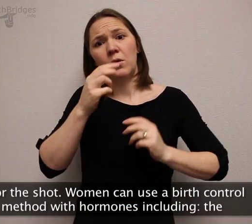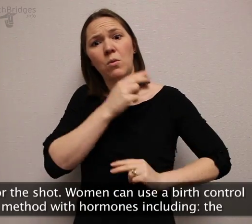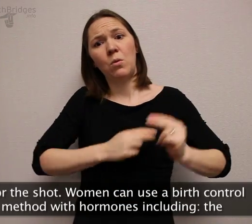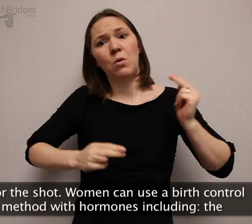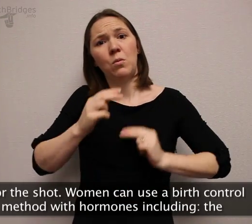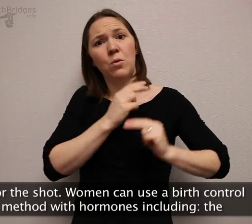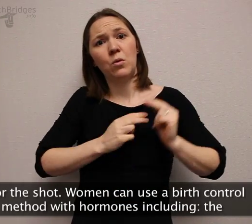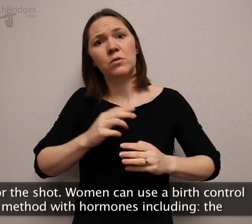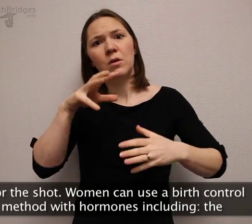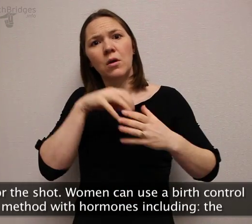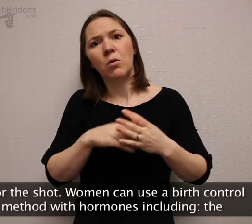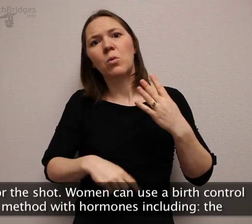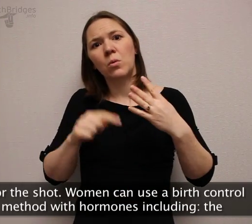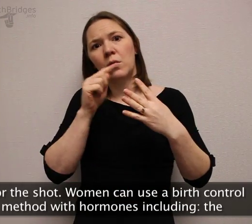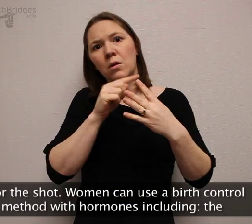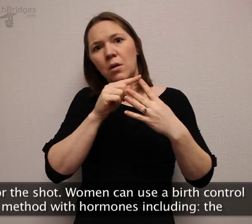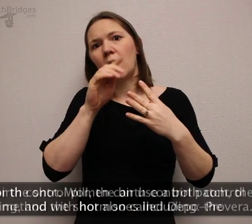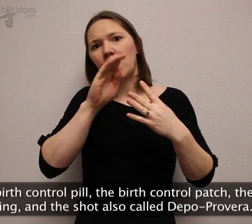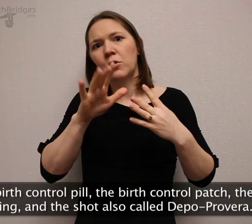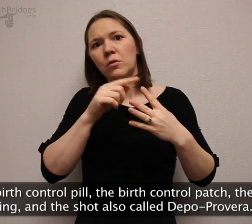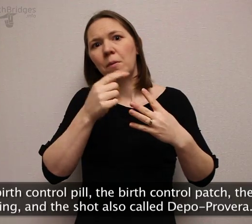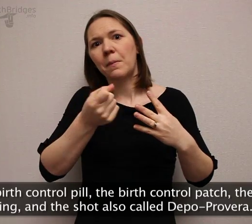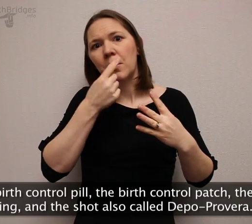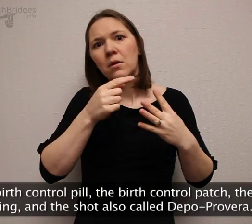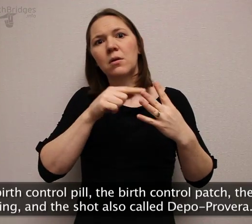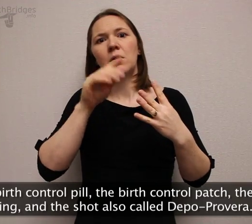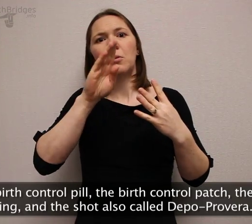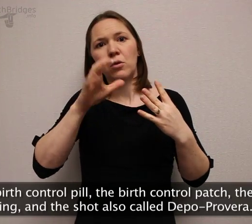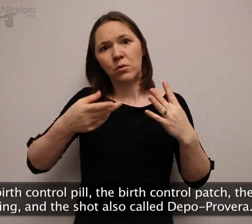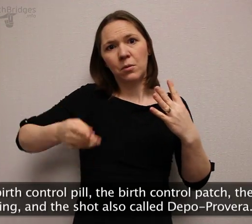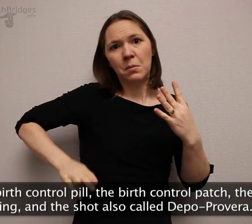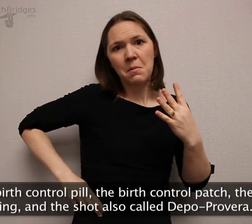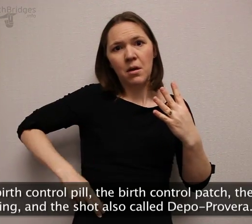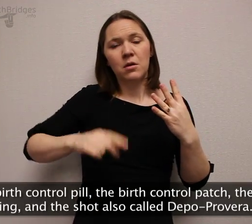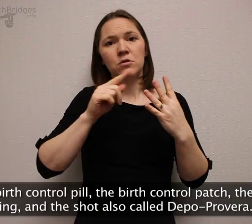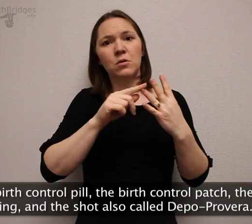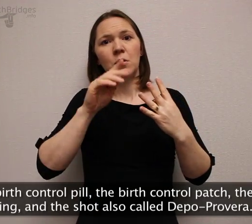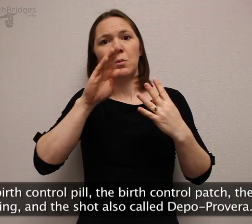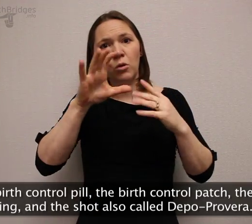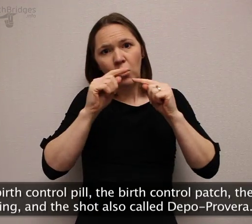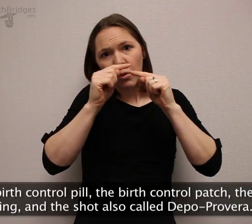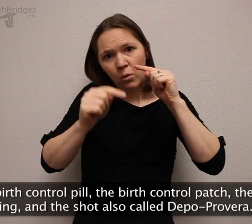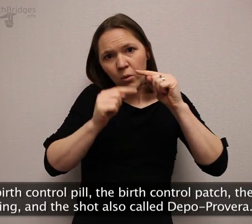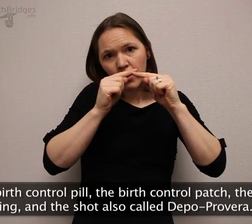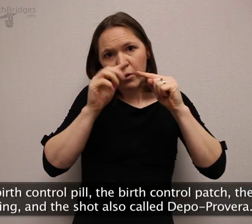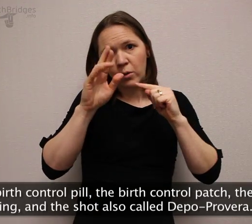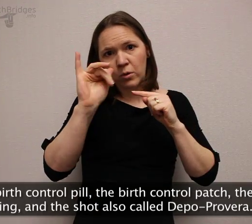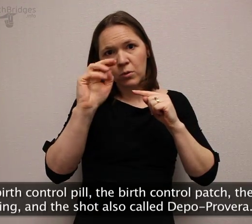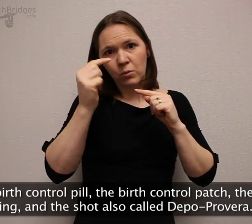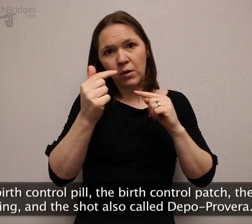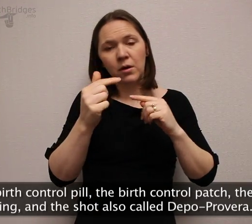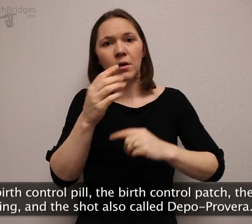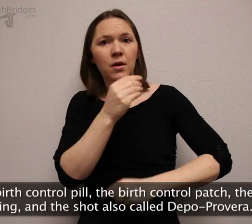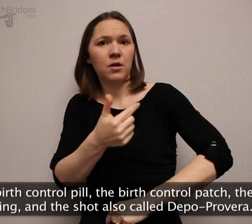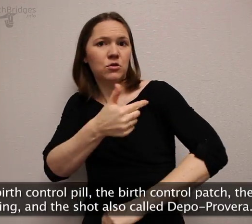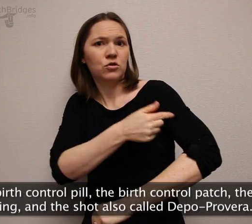with hormones, including the birth control pill, the birth control patch, the ring, and the